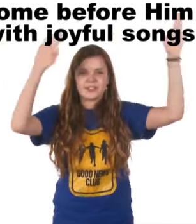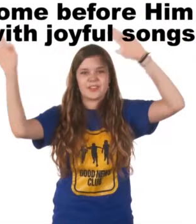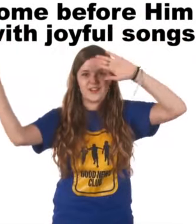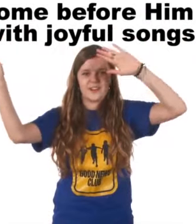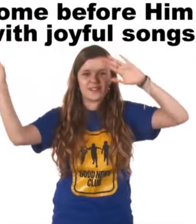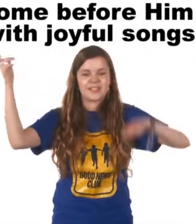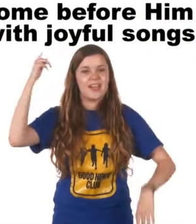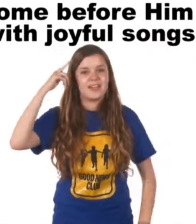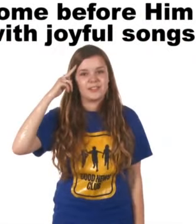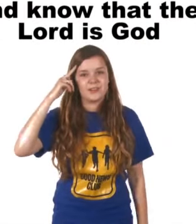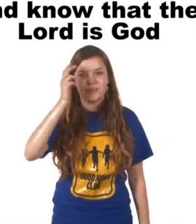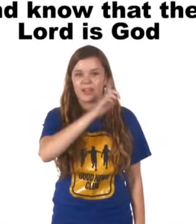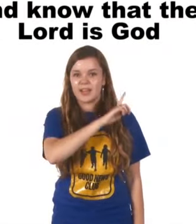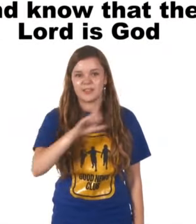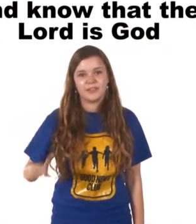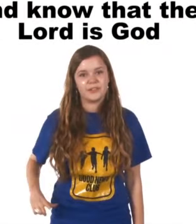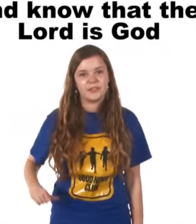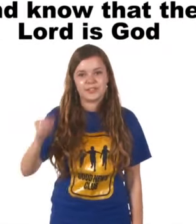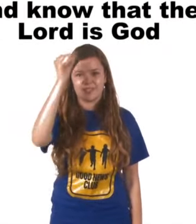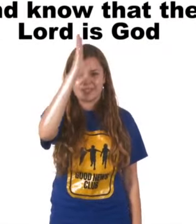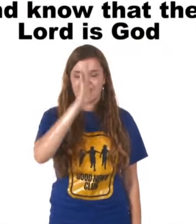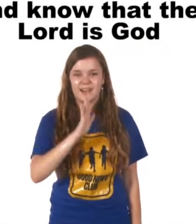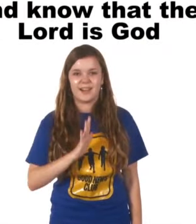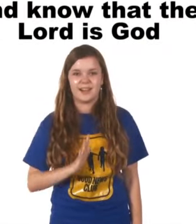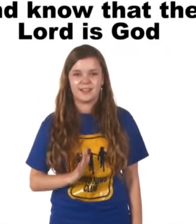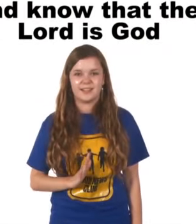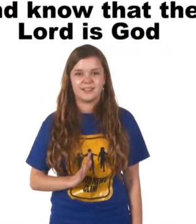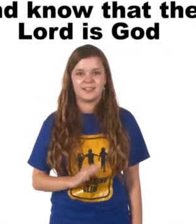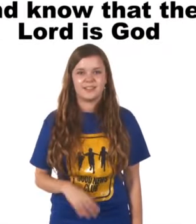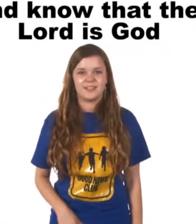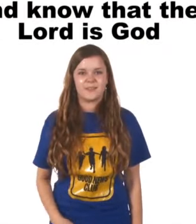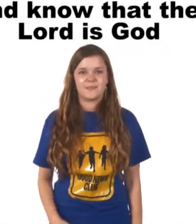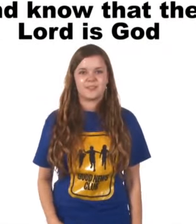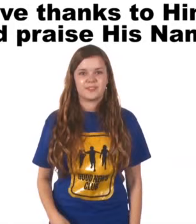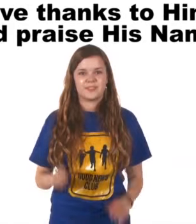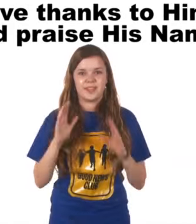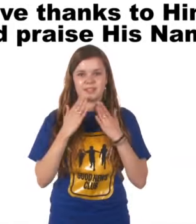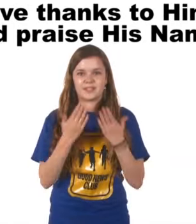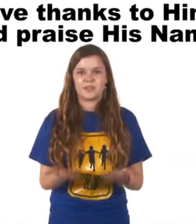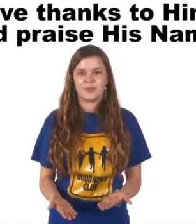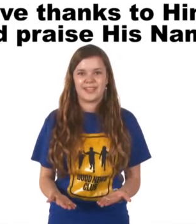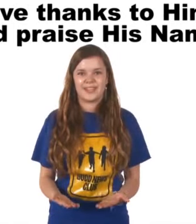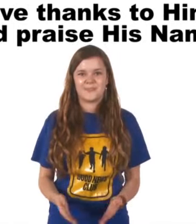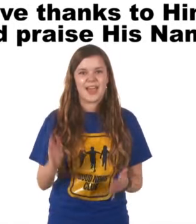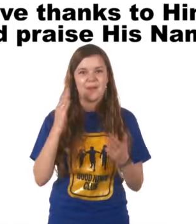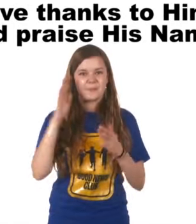songs Know that the Lord is God Give thanks to Him and